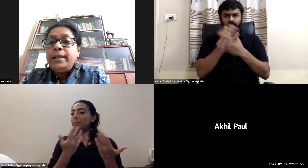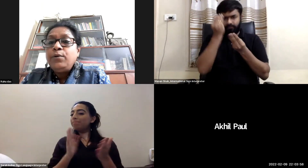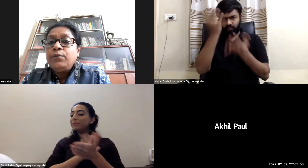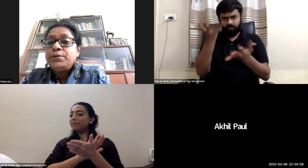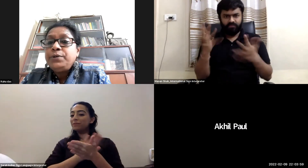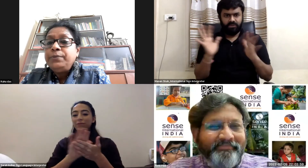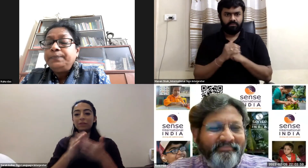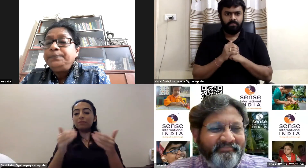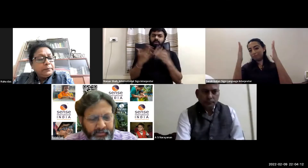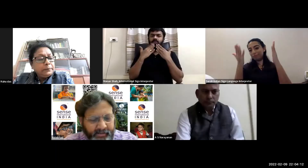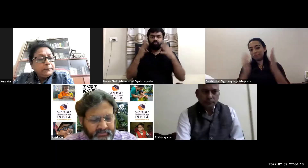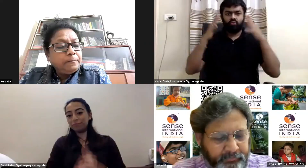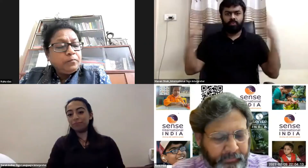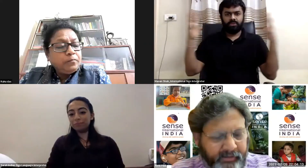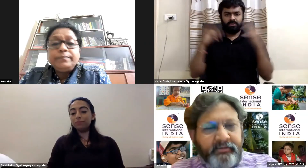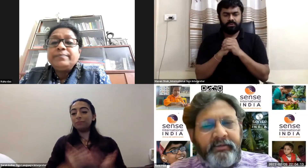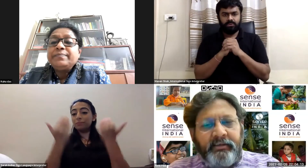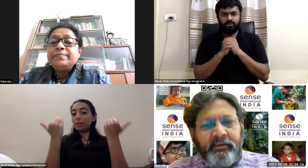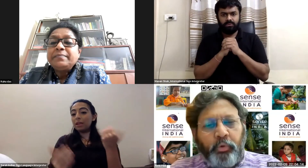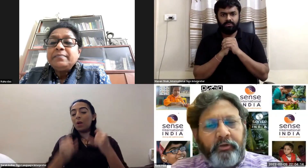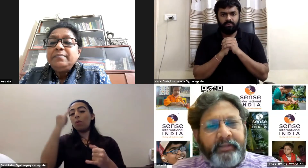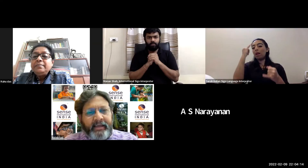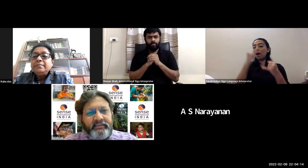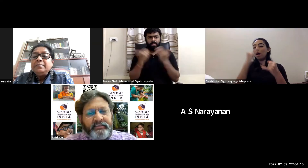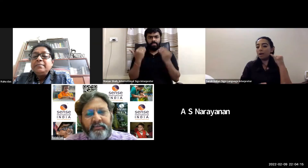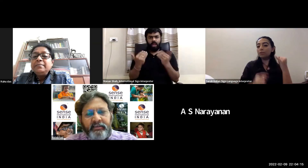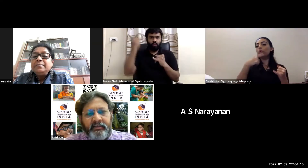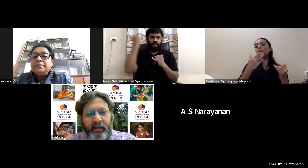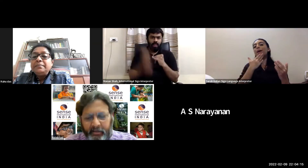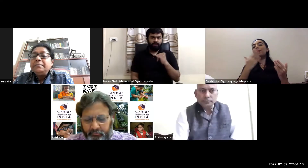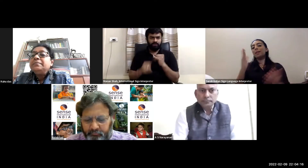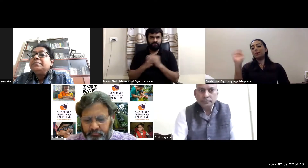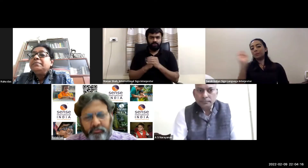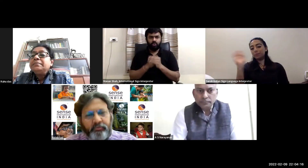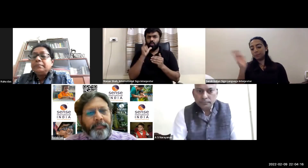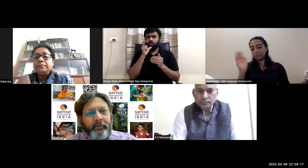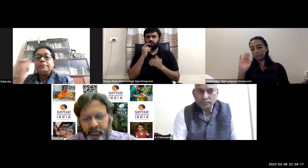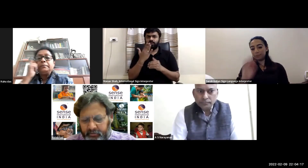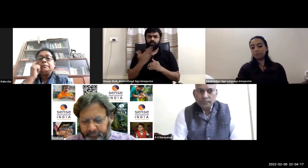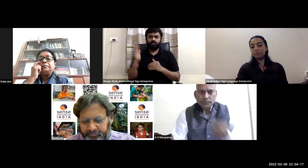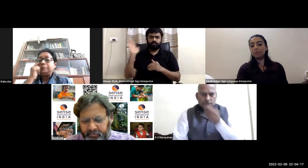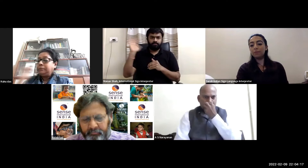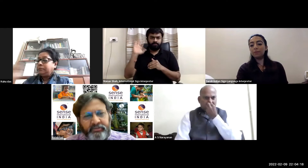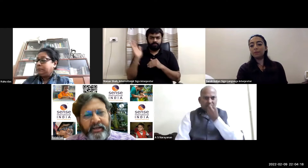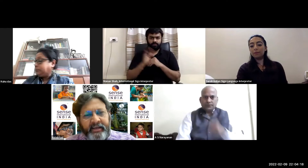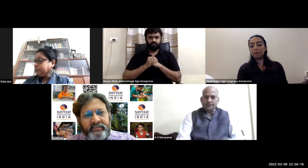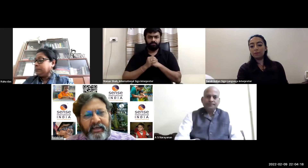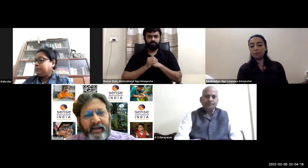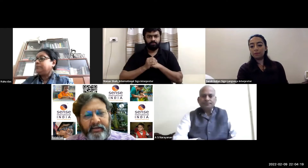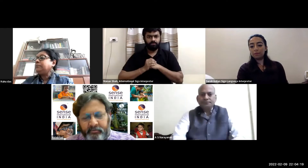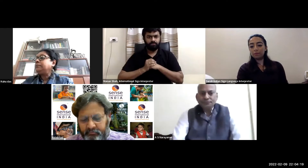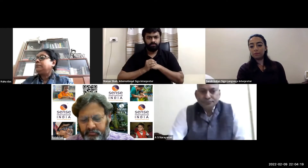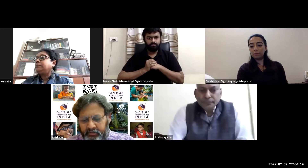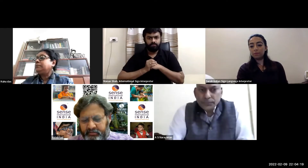end. Akhil, over to you. The last part, the vote of thanks. I call upon Mr.